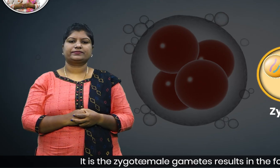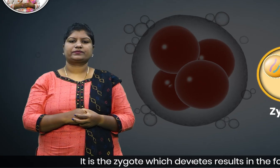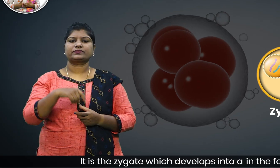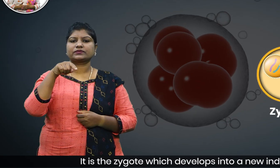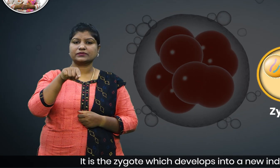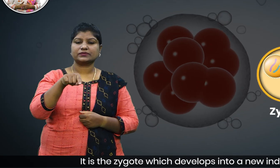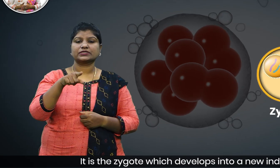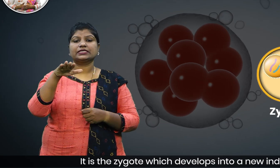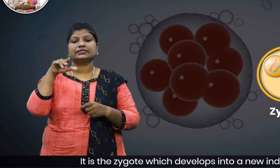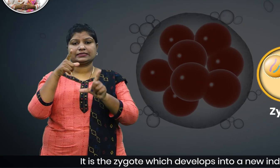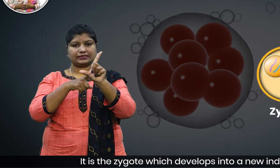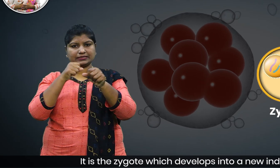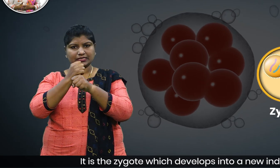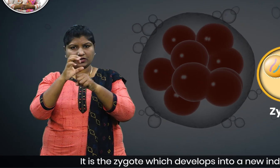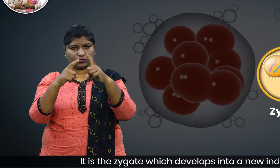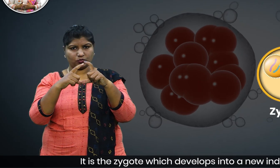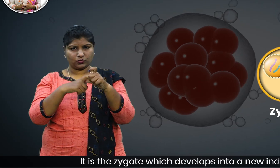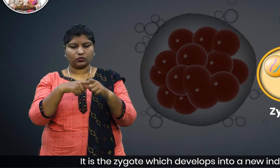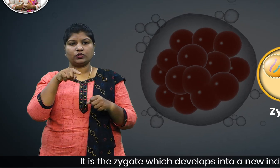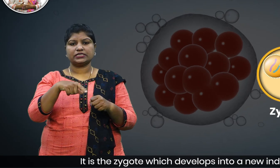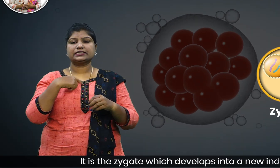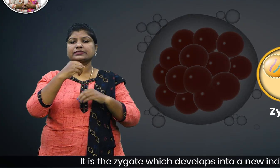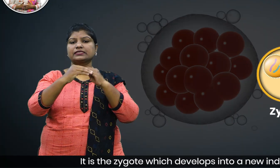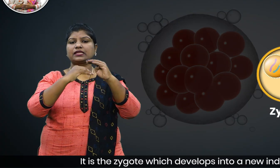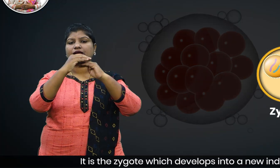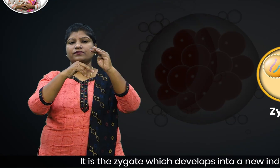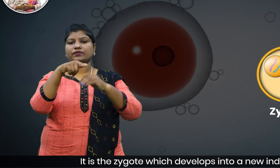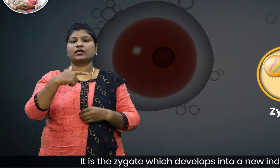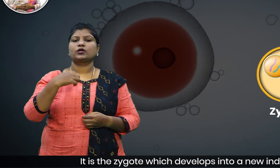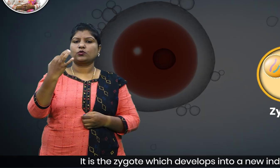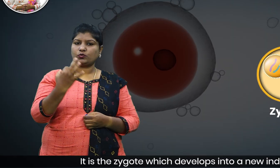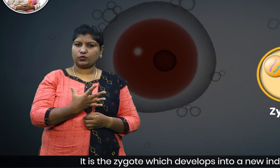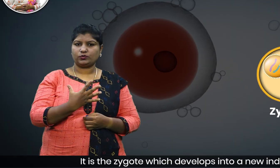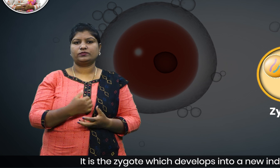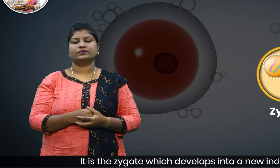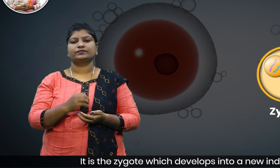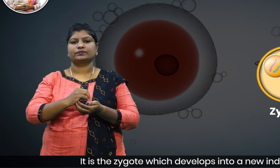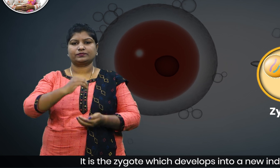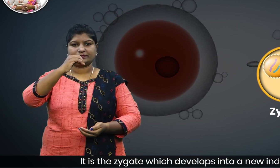It is the zygote which develops into a new individual.